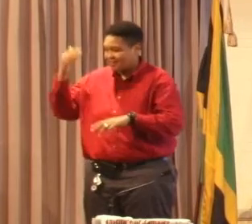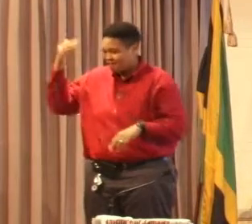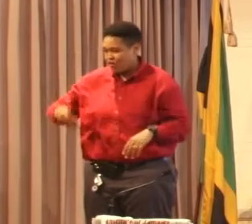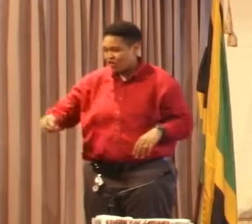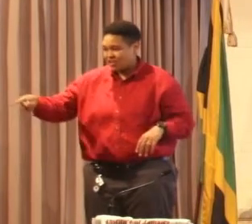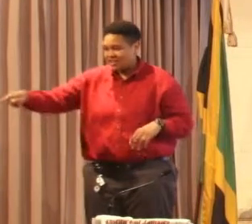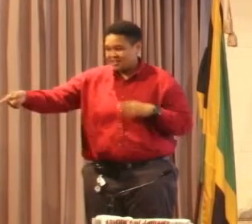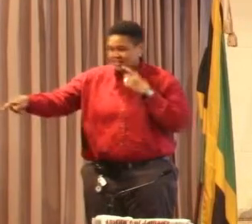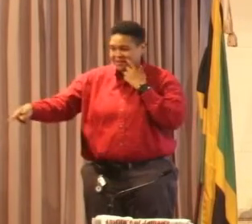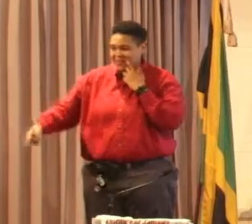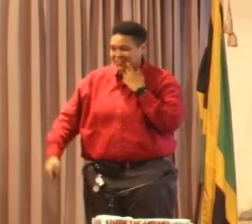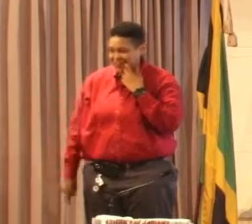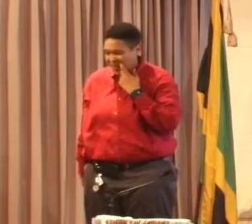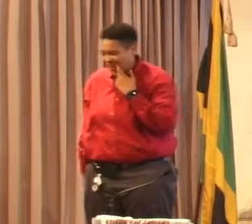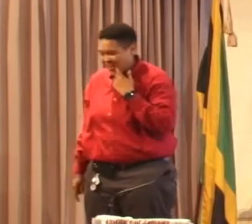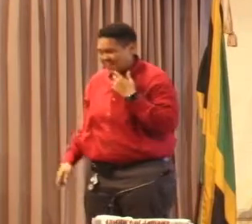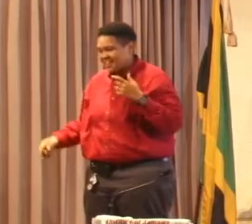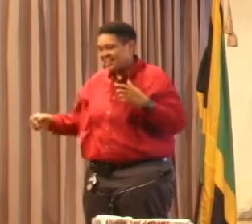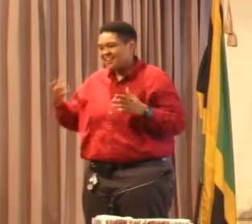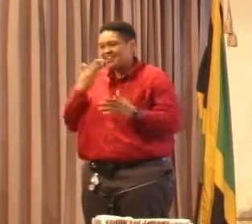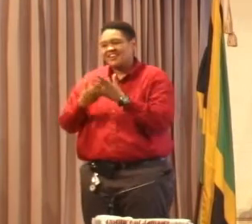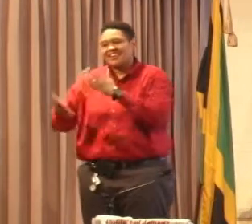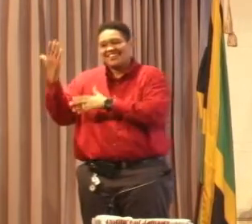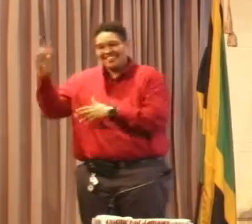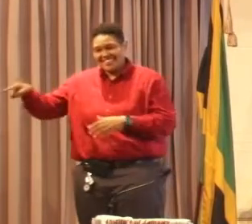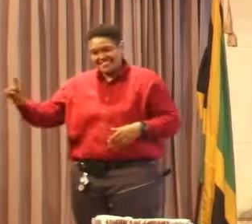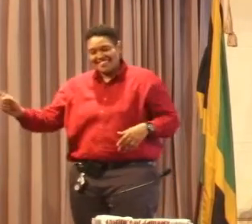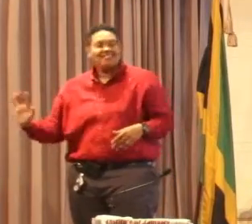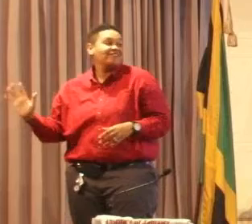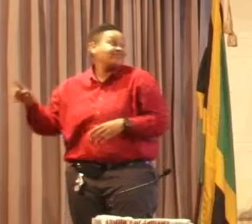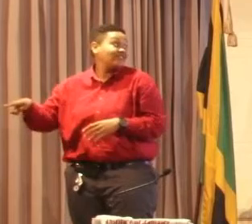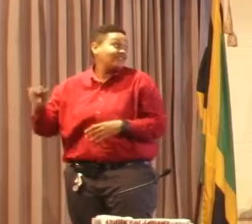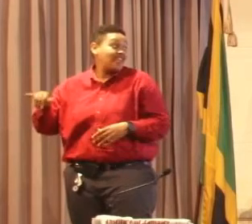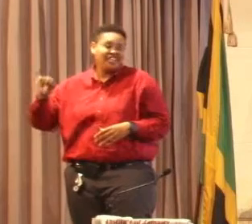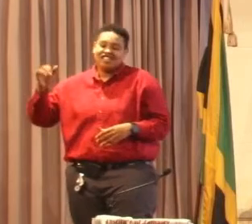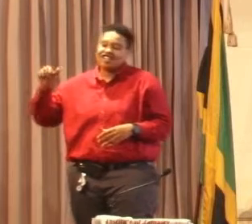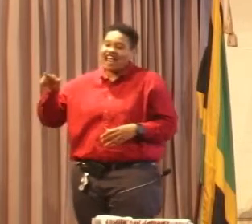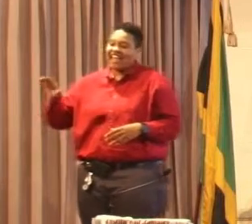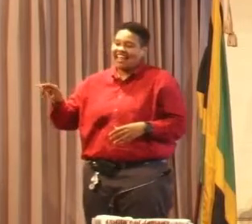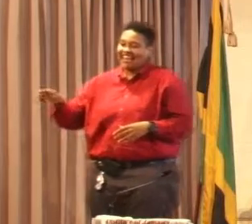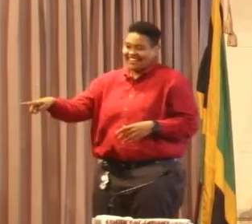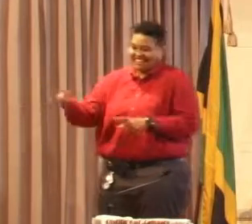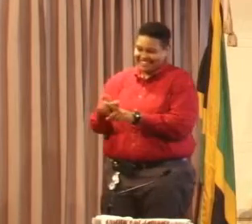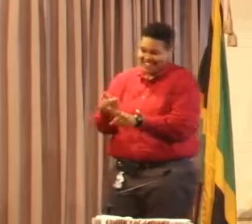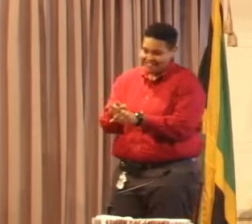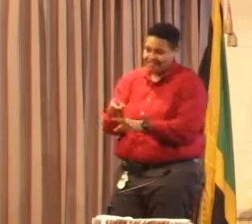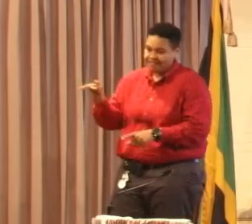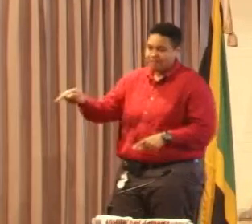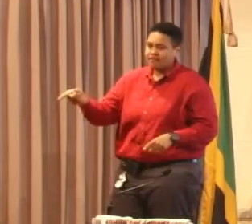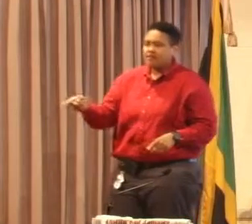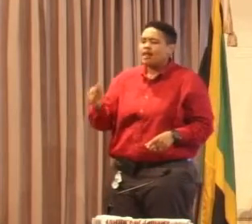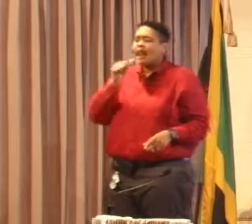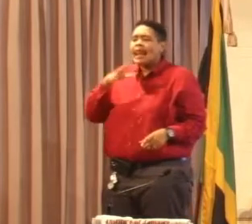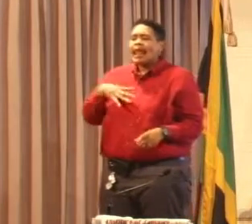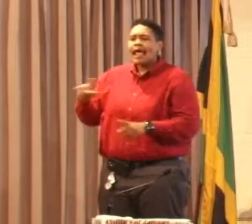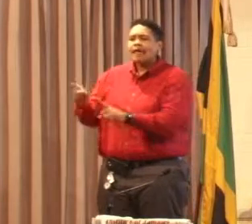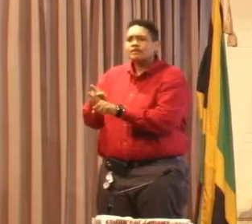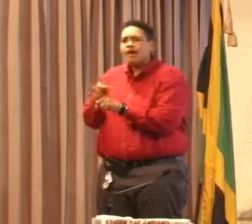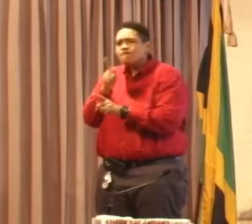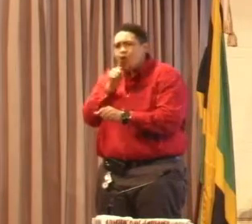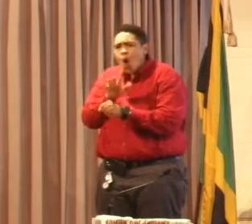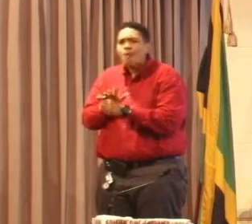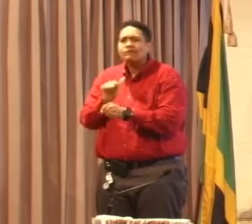front. And you notice we said, look about Talawa. She is a lady who has